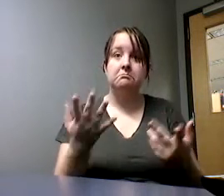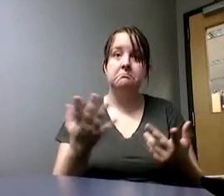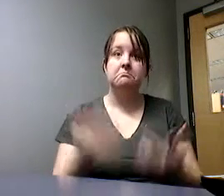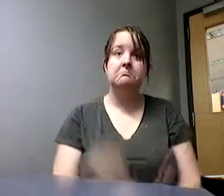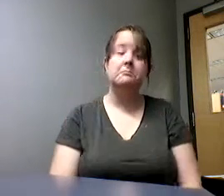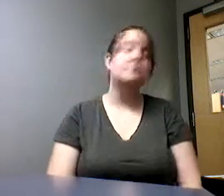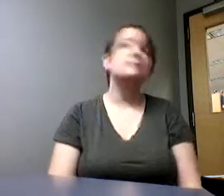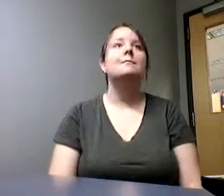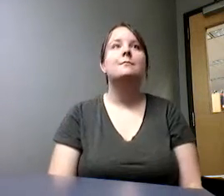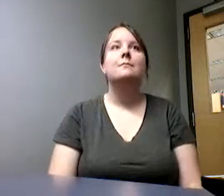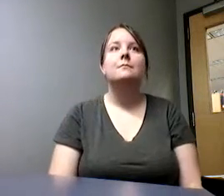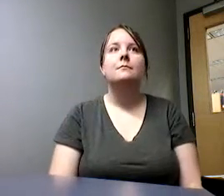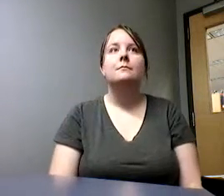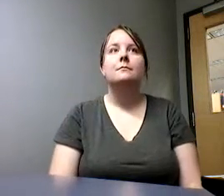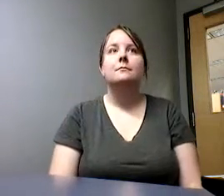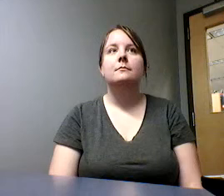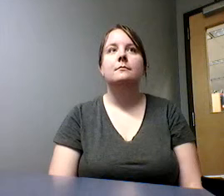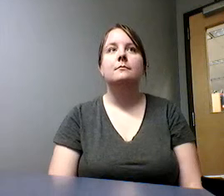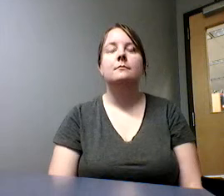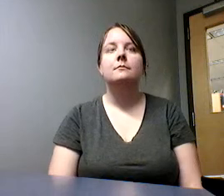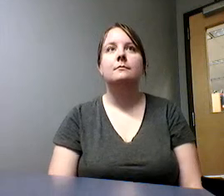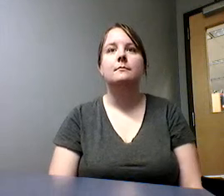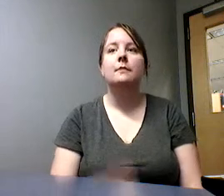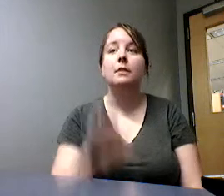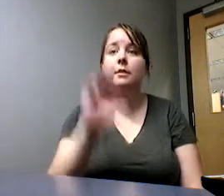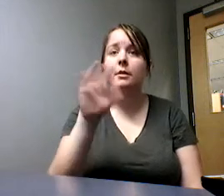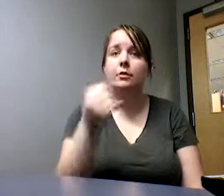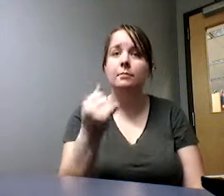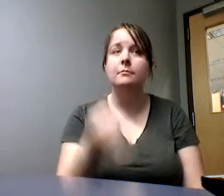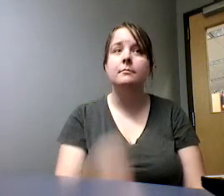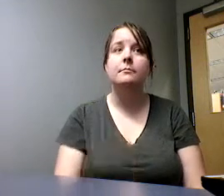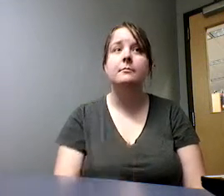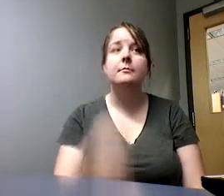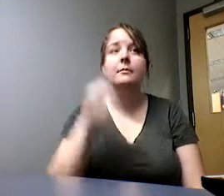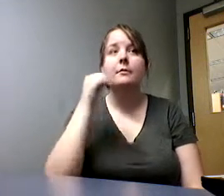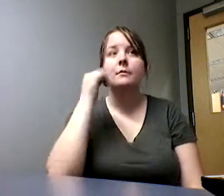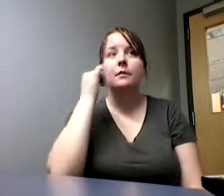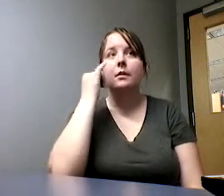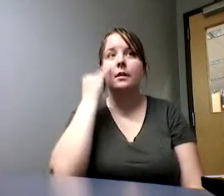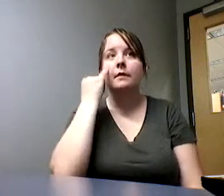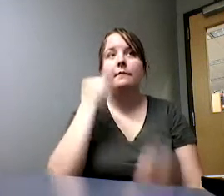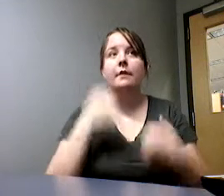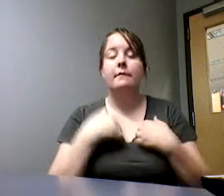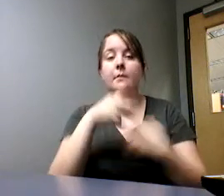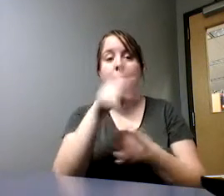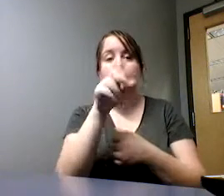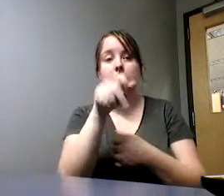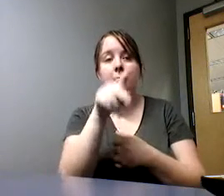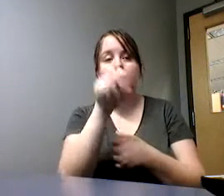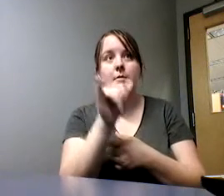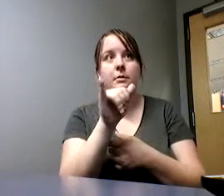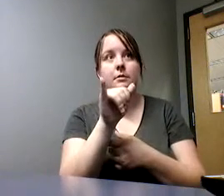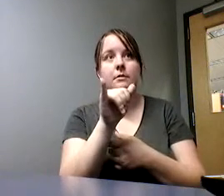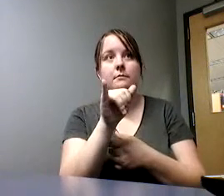This is my question I pose to you. TJ, what do you think? If I take this Pepsi can, and right now, I can pick it up and feel it, and it's got water on the outside